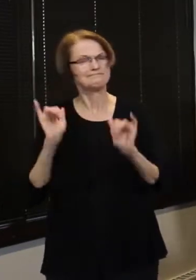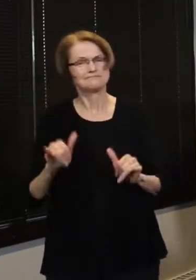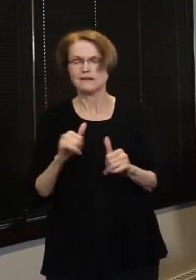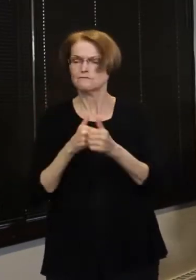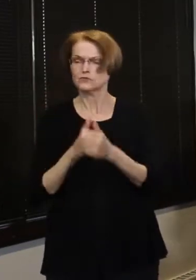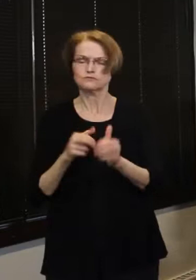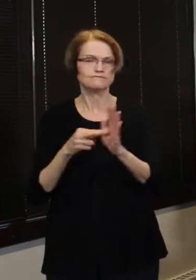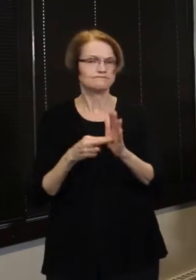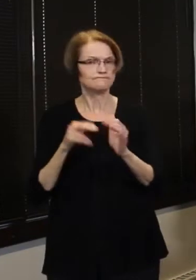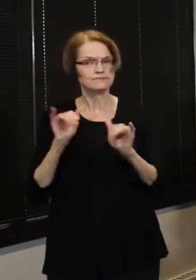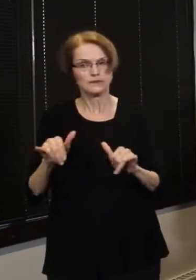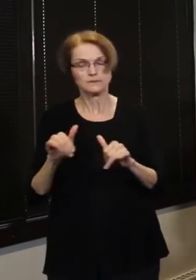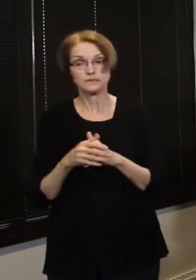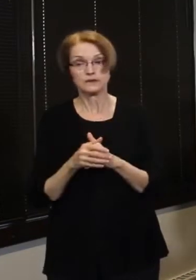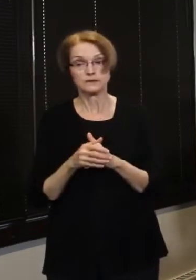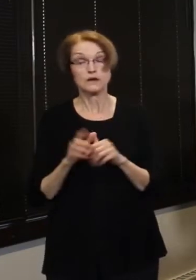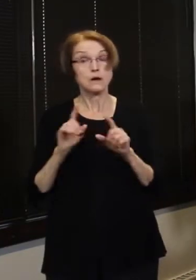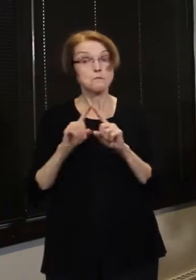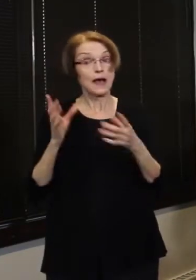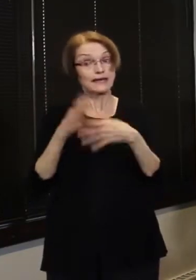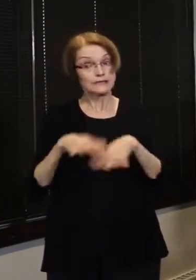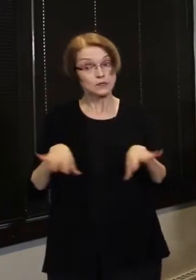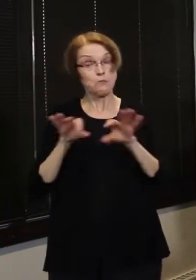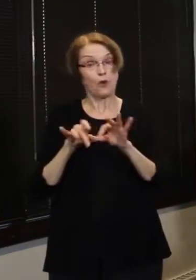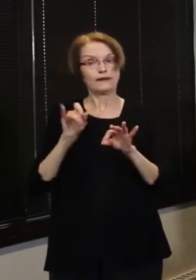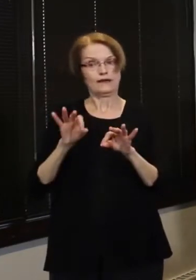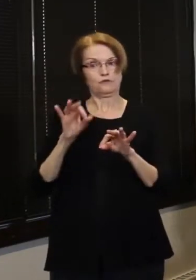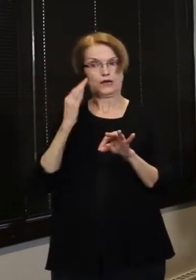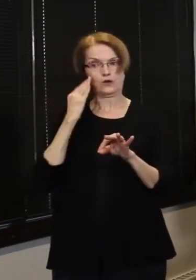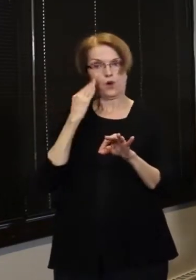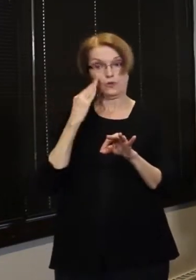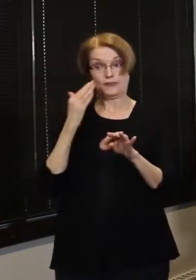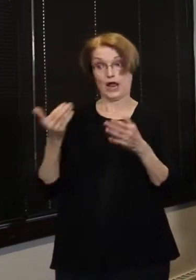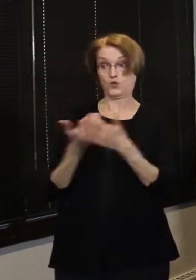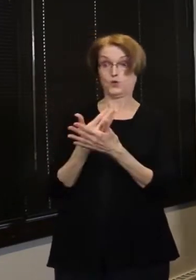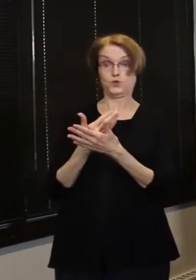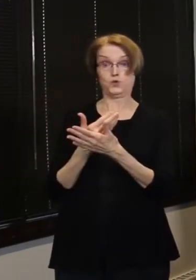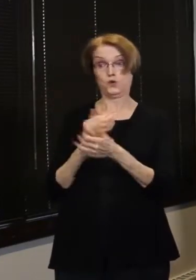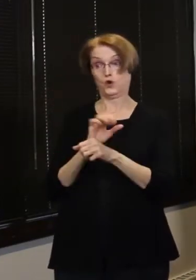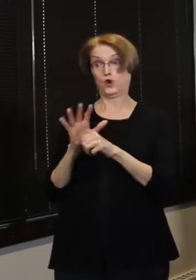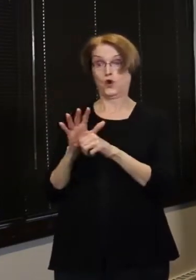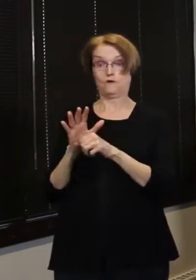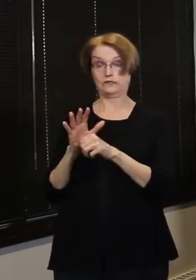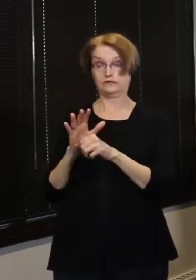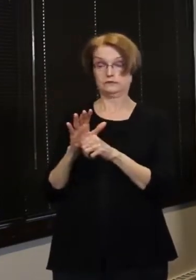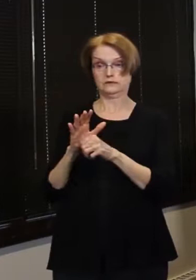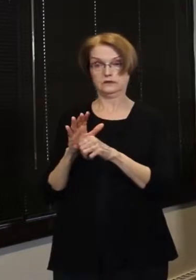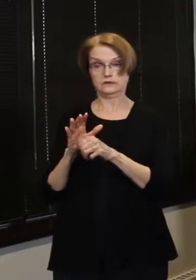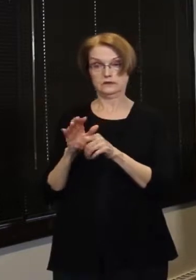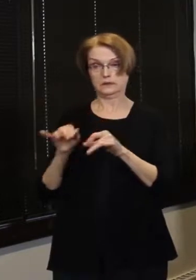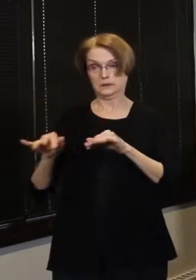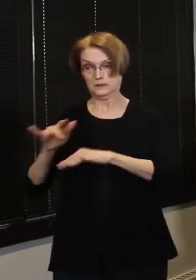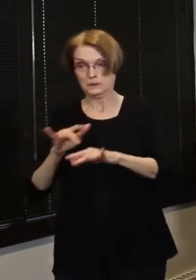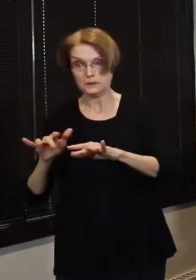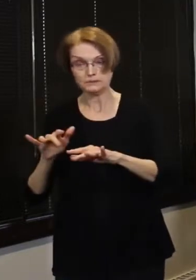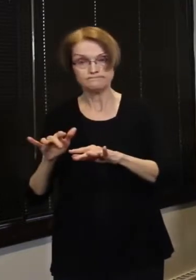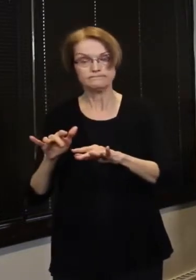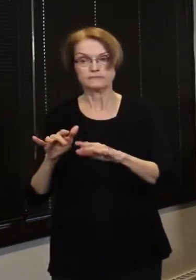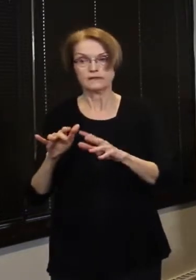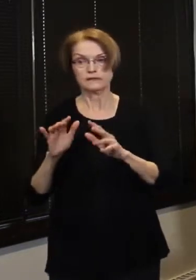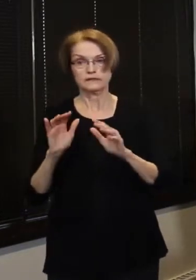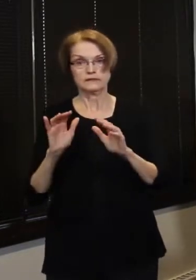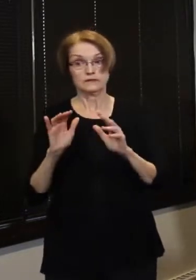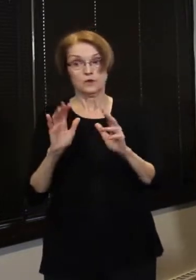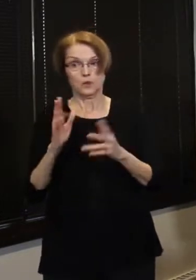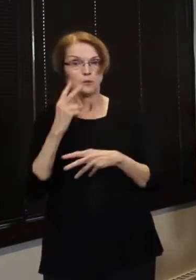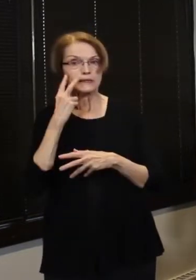otherwise. Where it becomes important is if we know that we have this circulating, what does that do to our potential planning for the number of cases that we're going